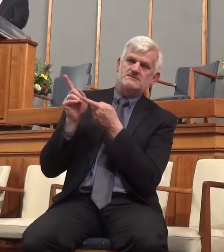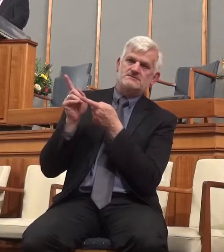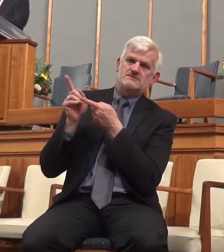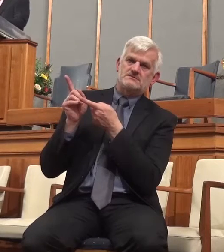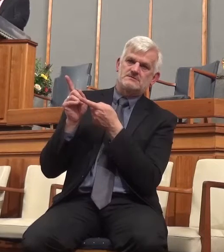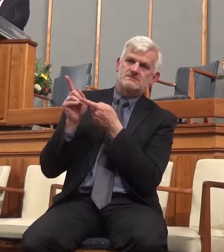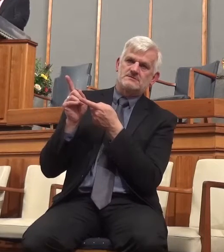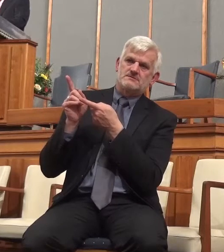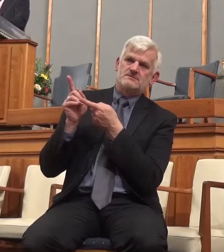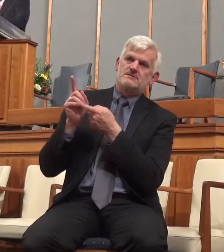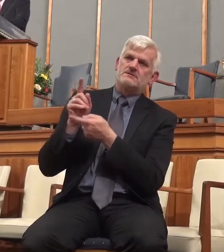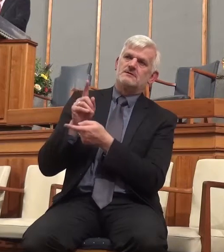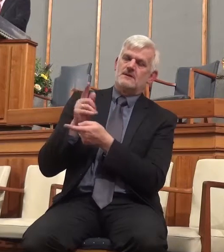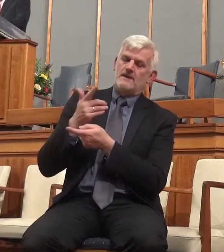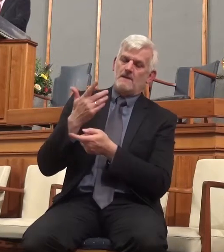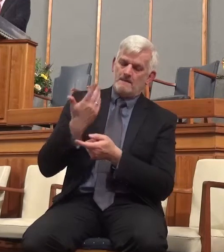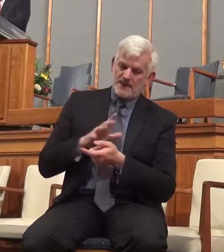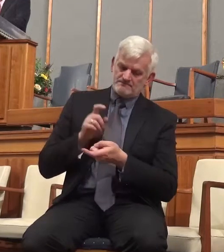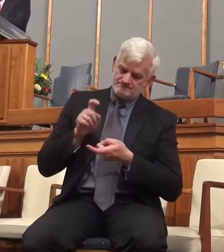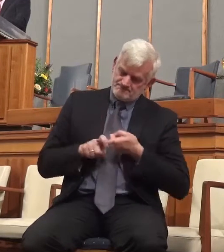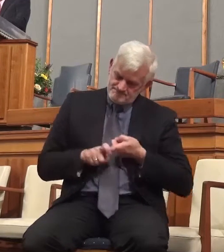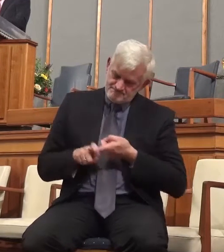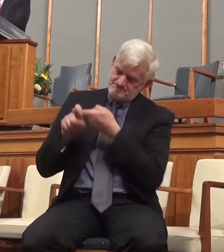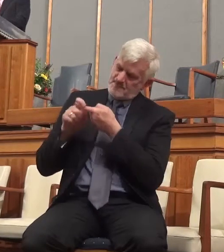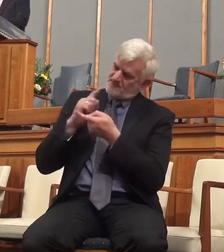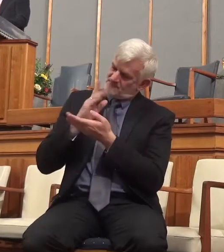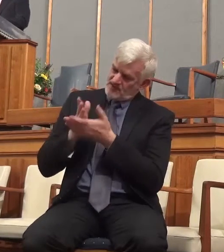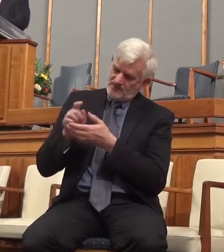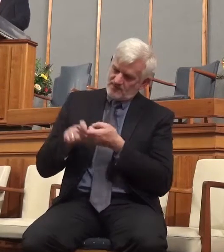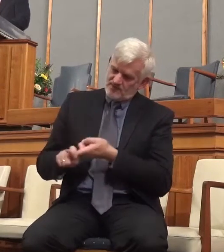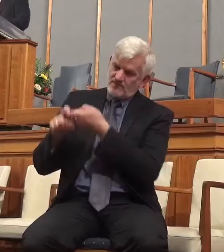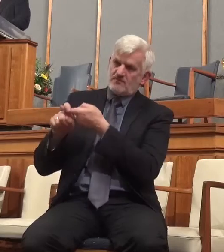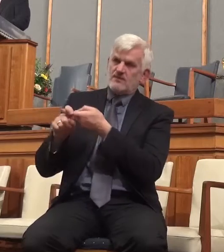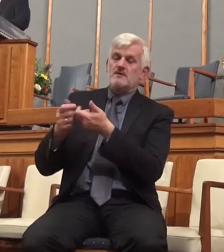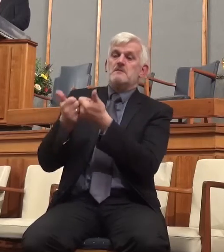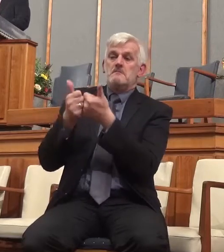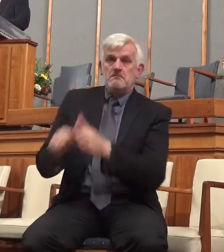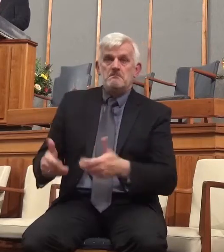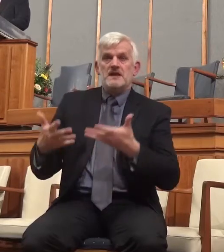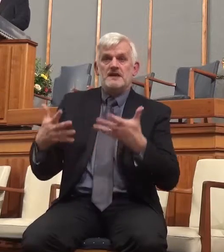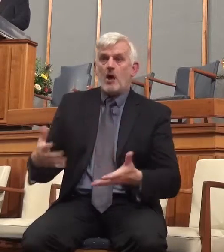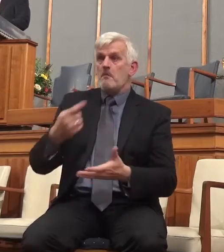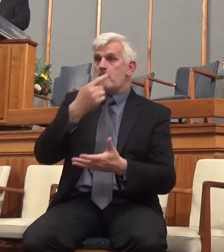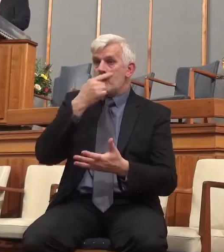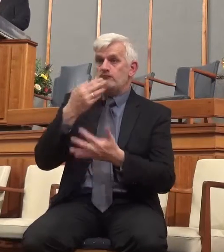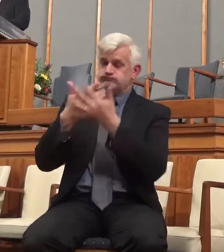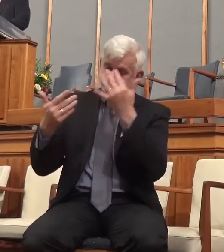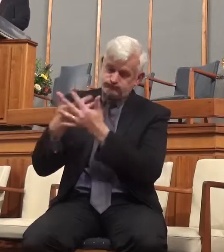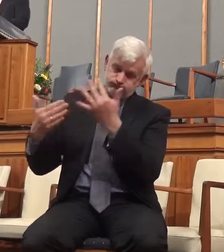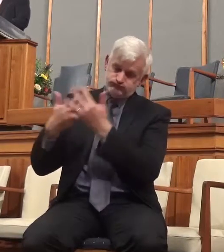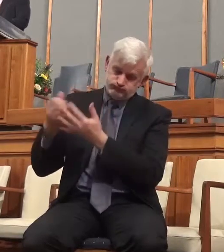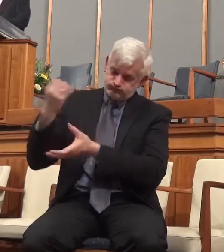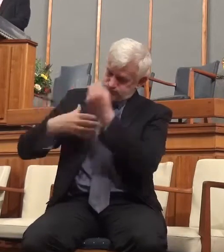then, because you put your trust in it, having a flood of evidence proving that your trust